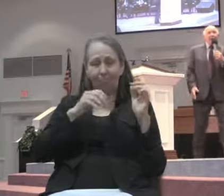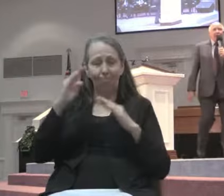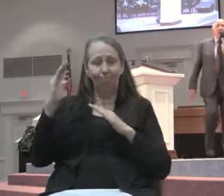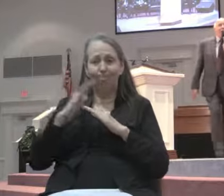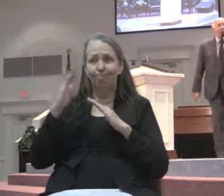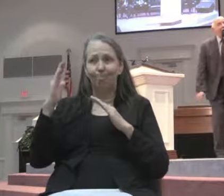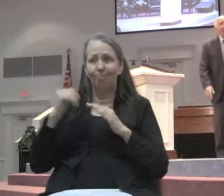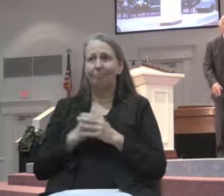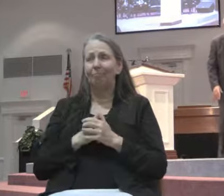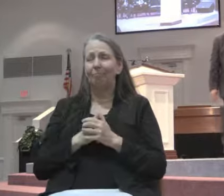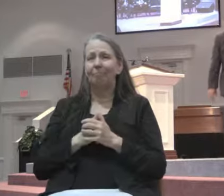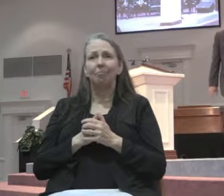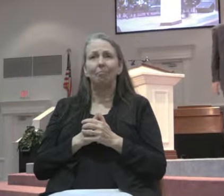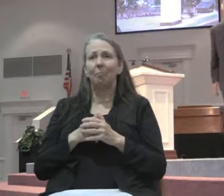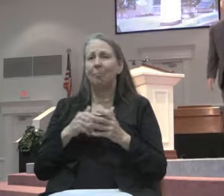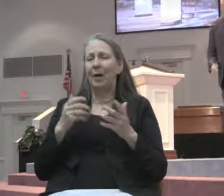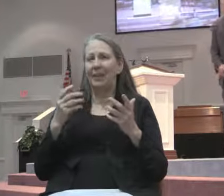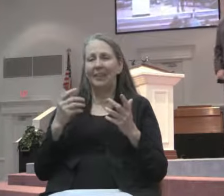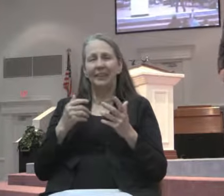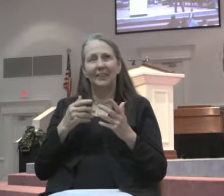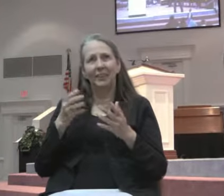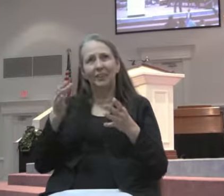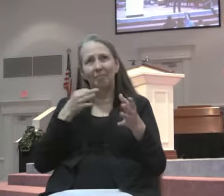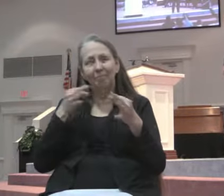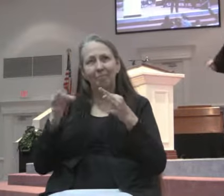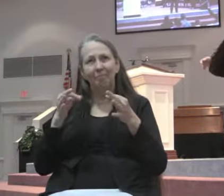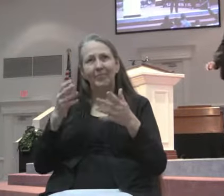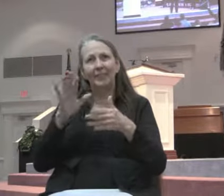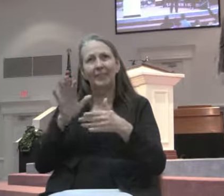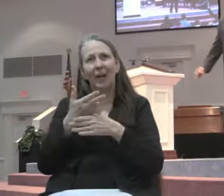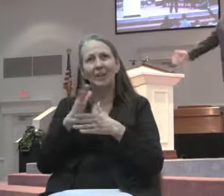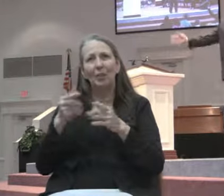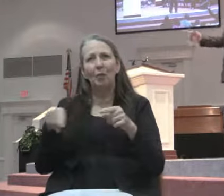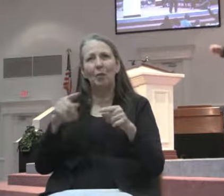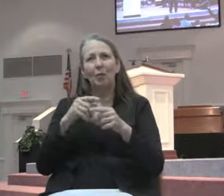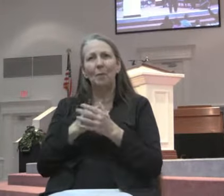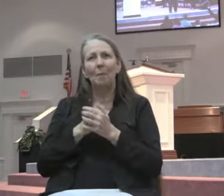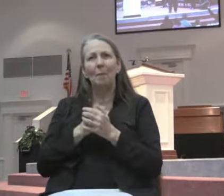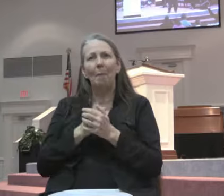that. But you ain't there yet, baby. What I'm trying to tell you is,